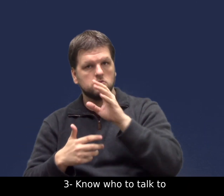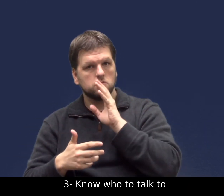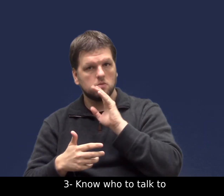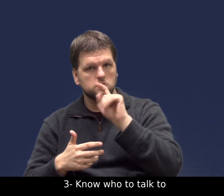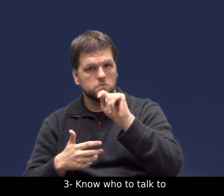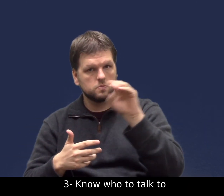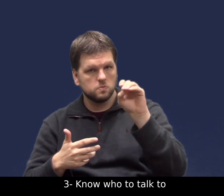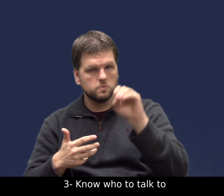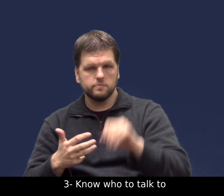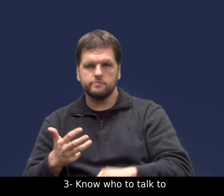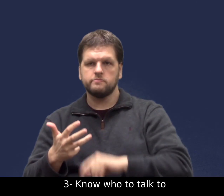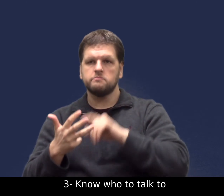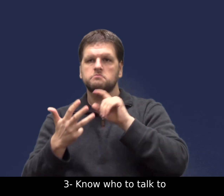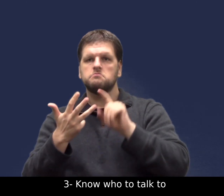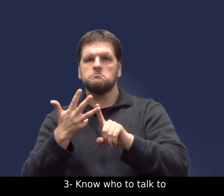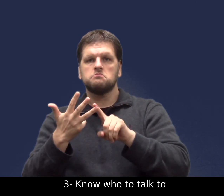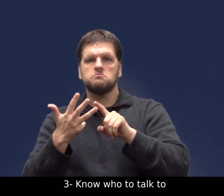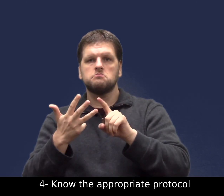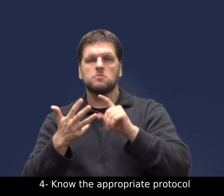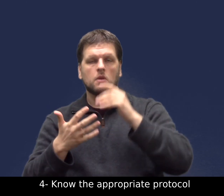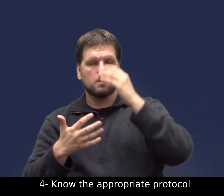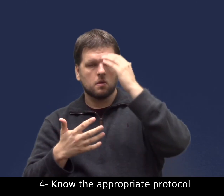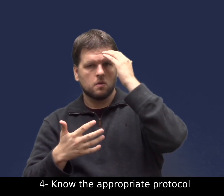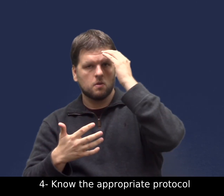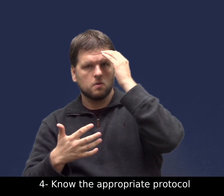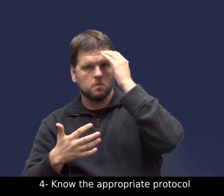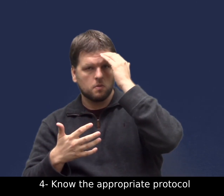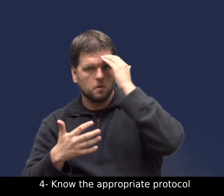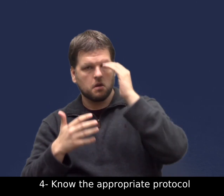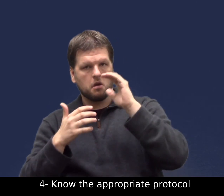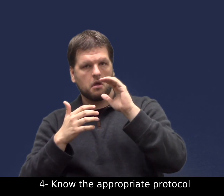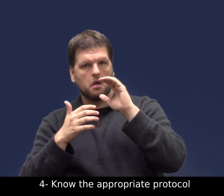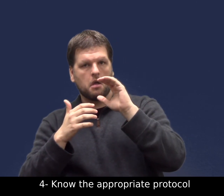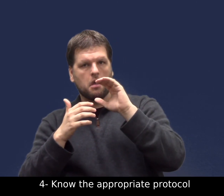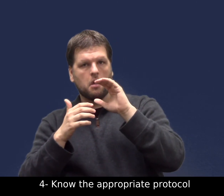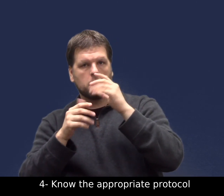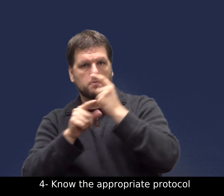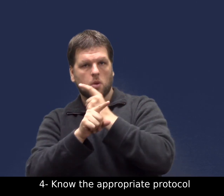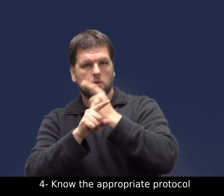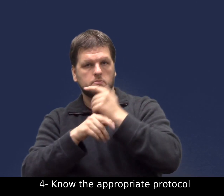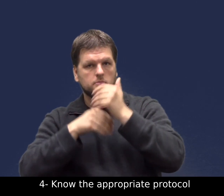Know who to talk to. 4. Know the appropriate protocol.